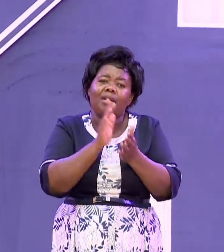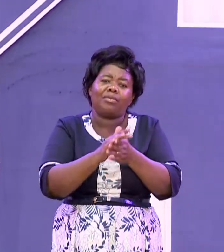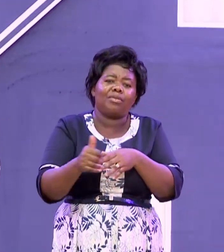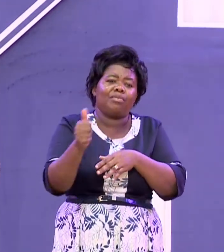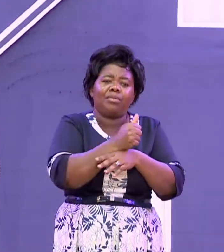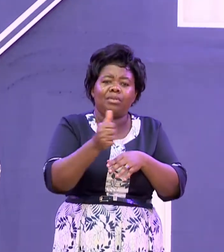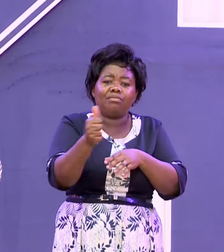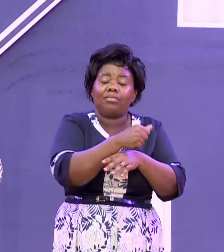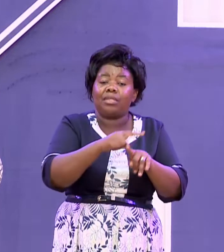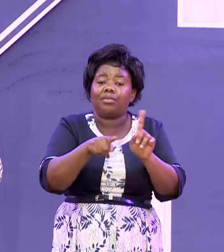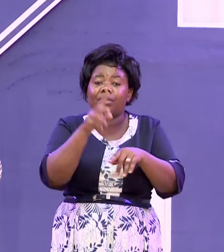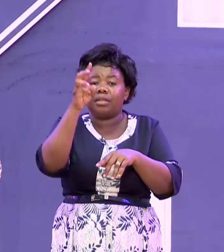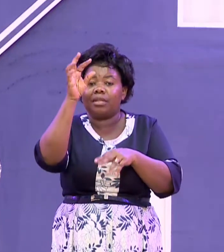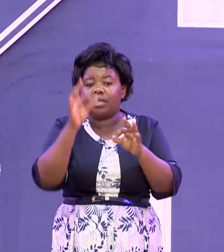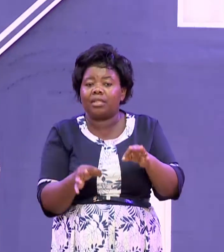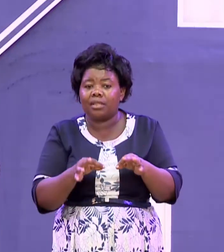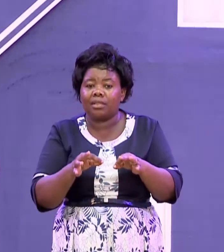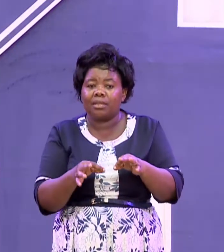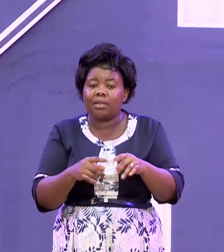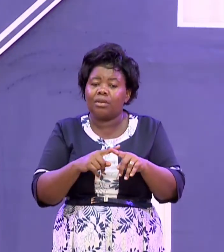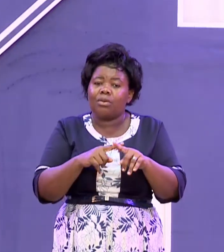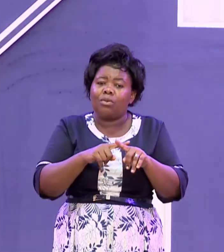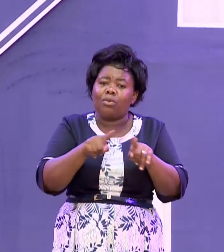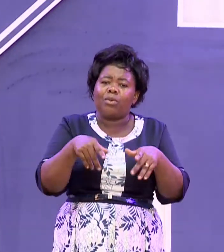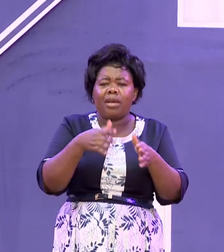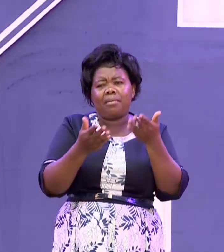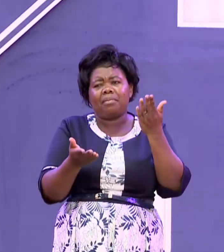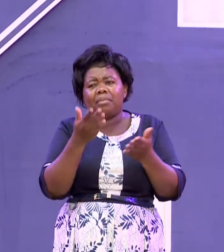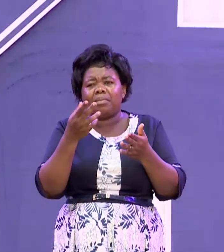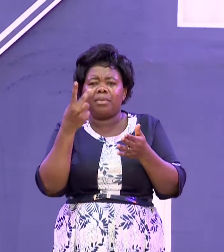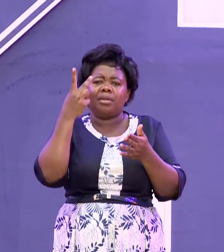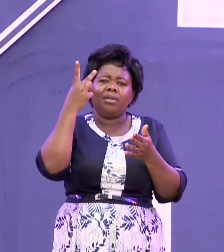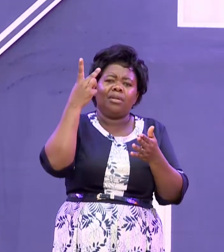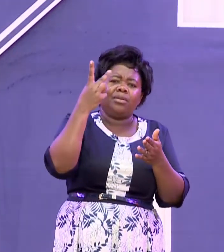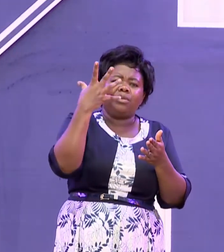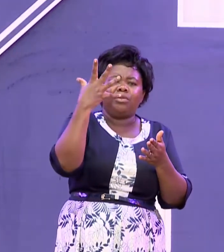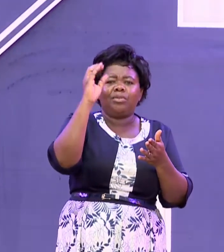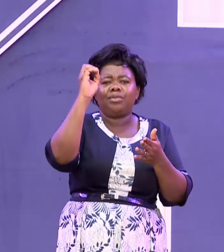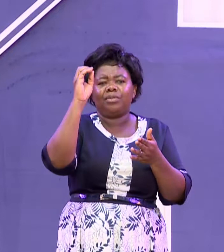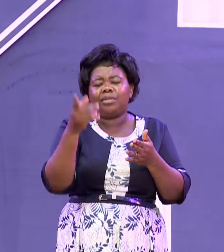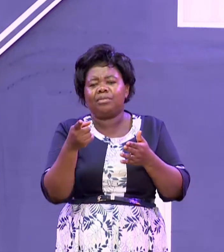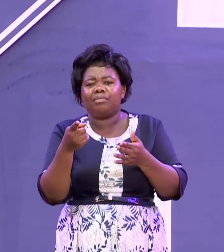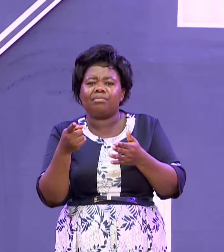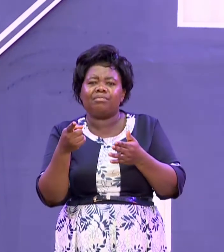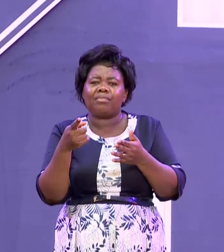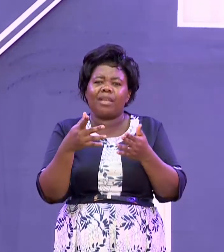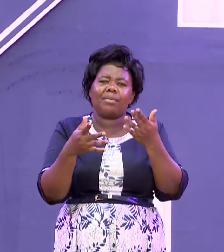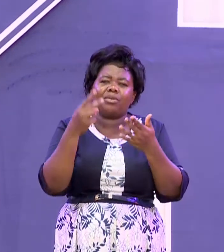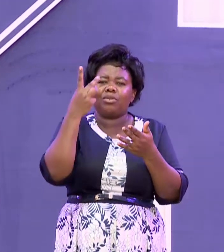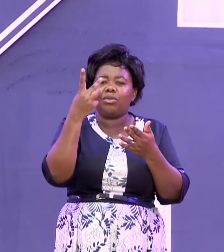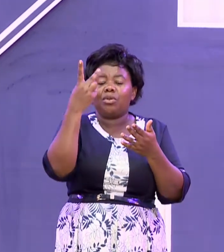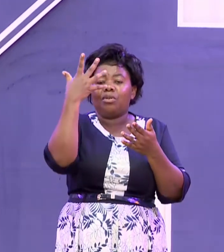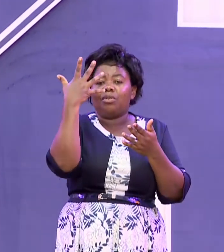other things were coming up. We are over 250 people. We are